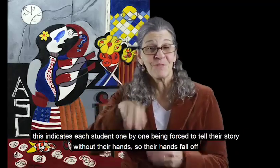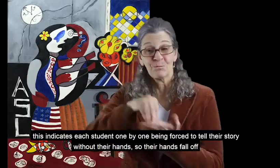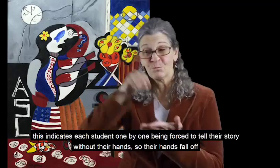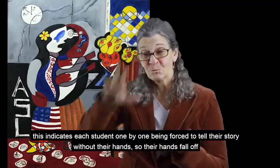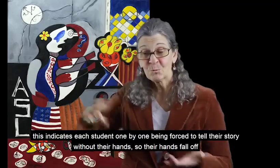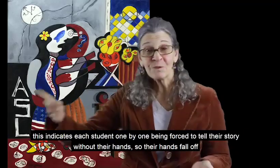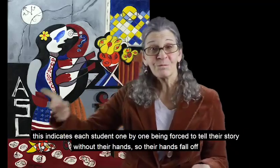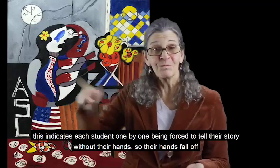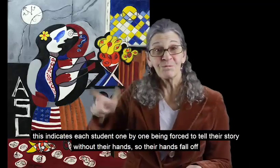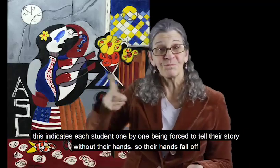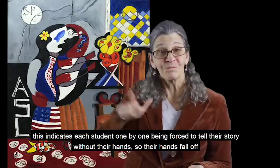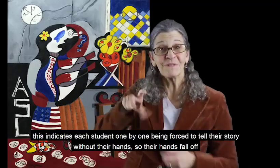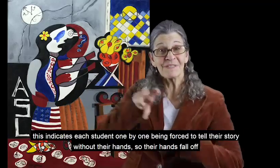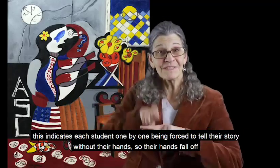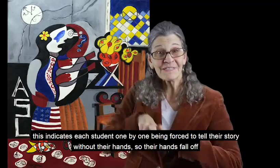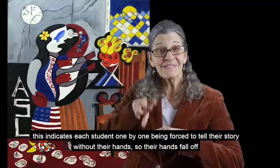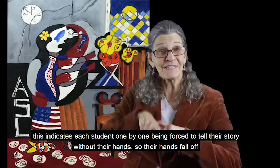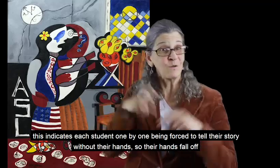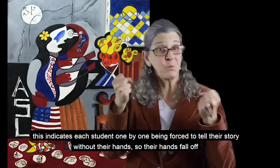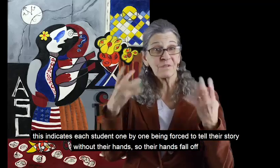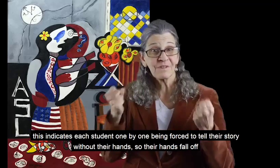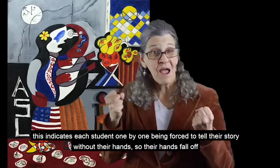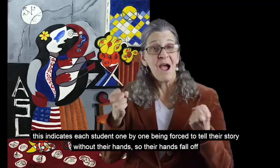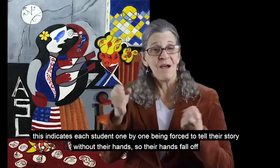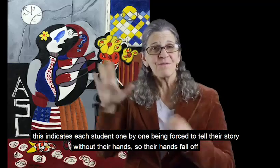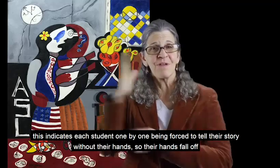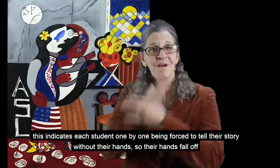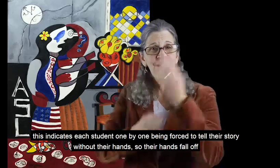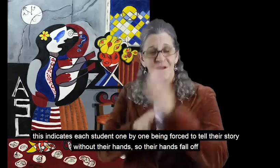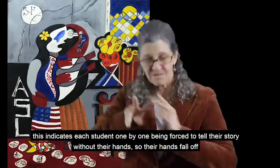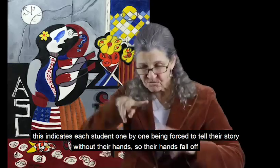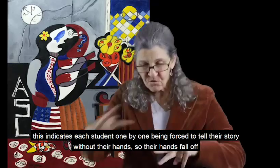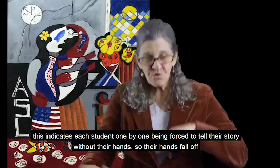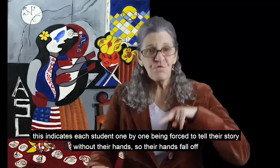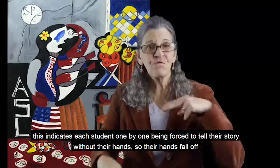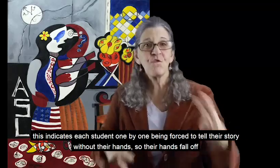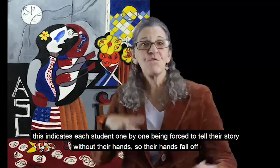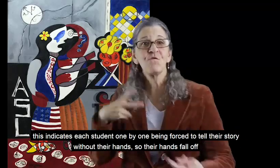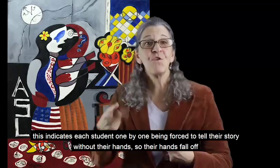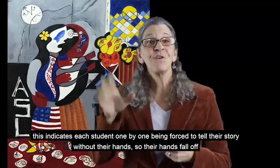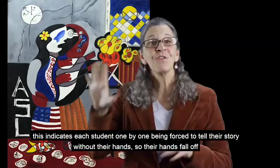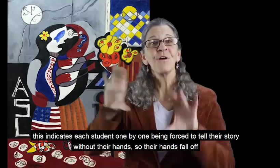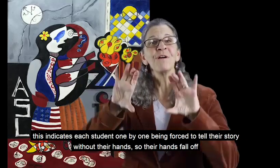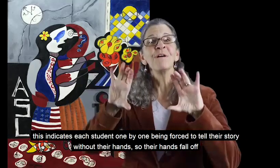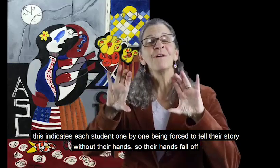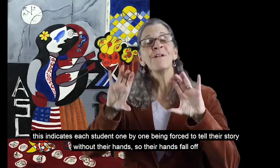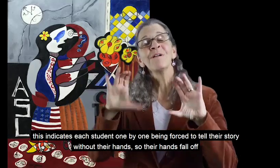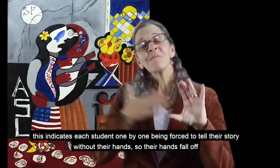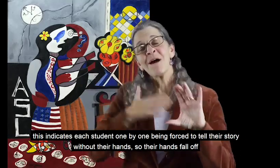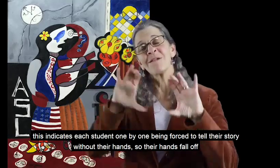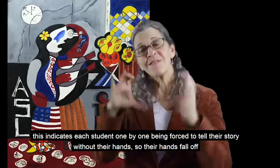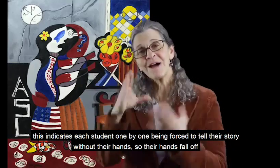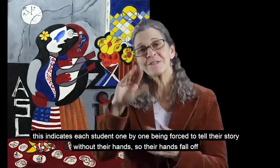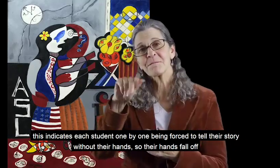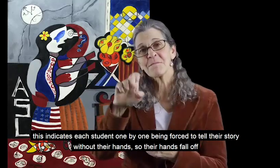This indicates each student, one by one, being forced to tell their story without their hands, so their hands fall